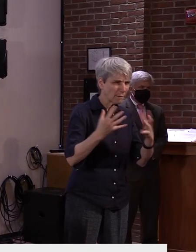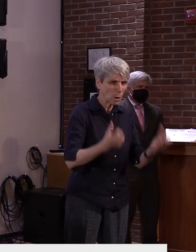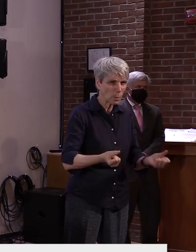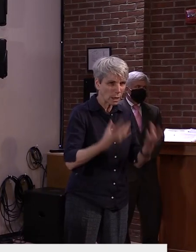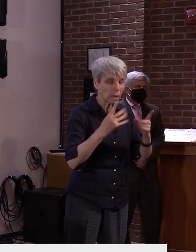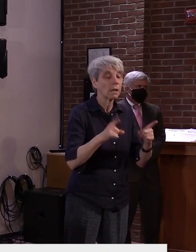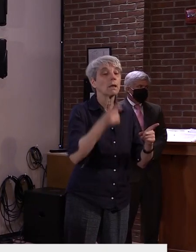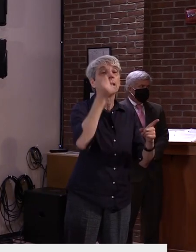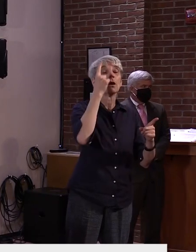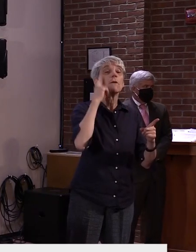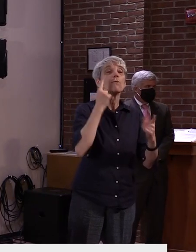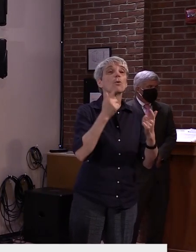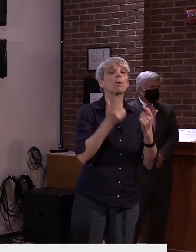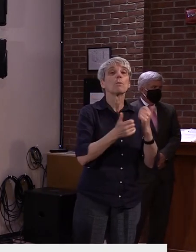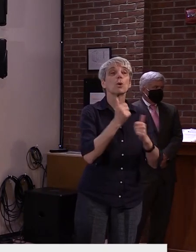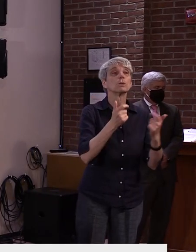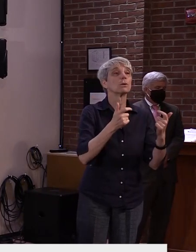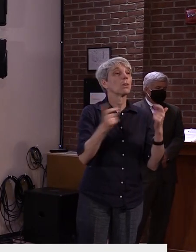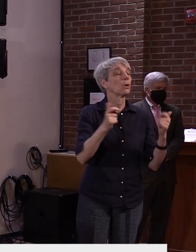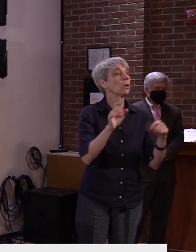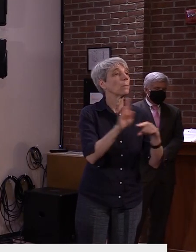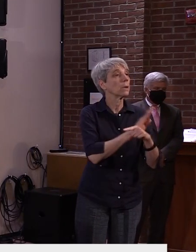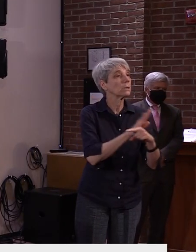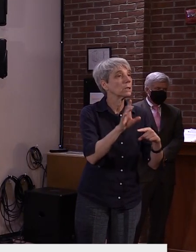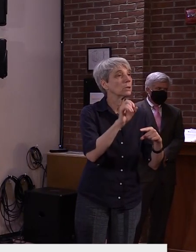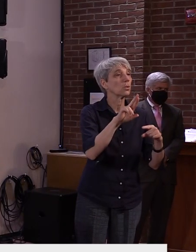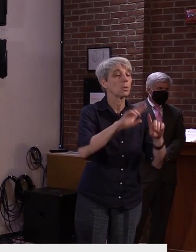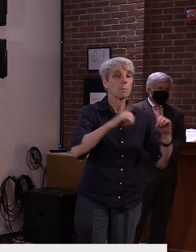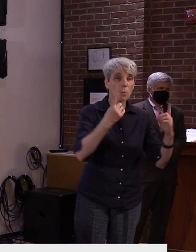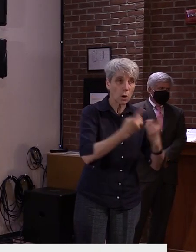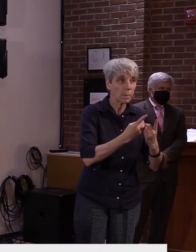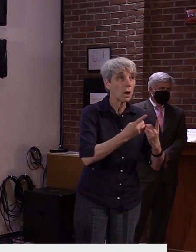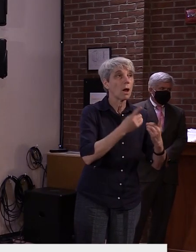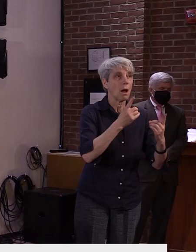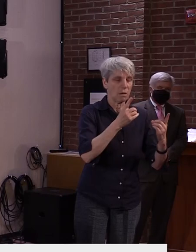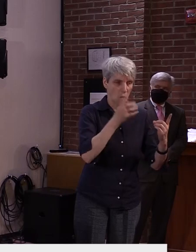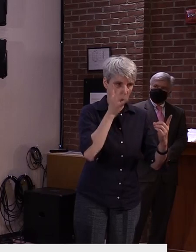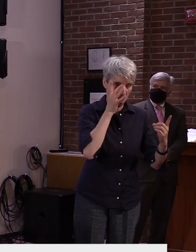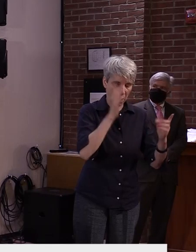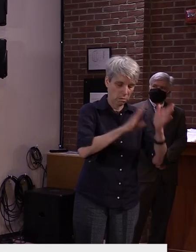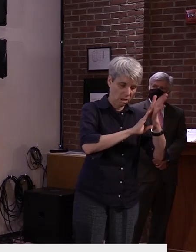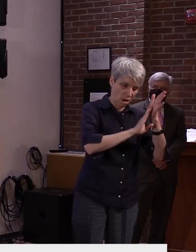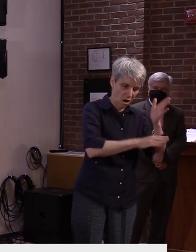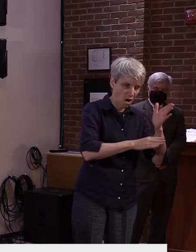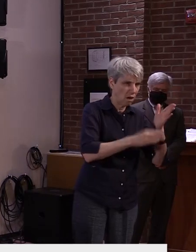off a large number of employees, we would seek to receive